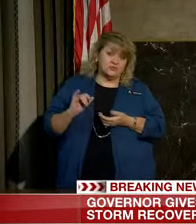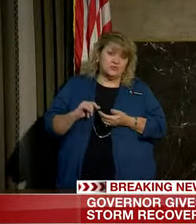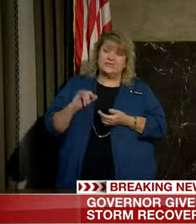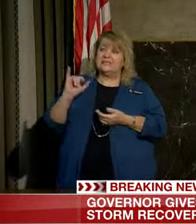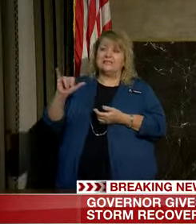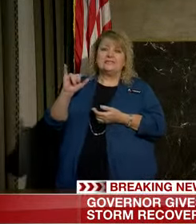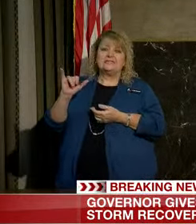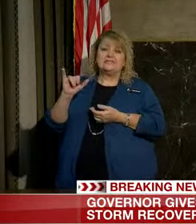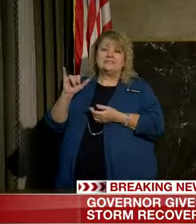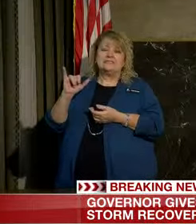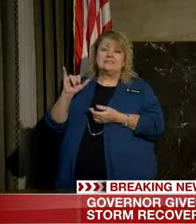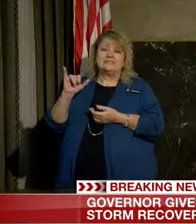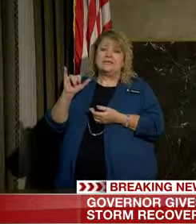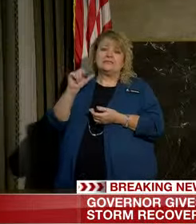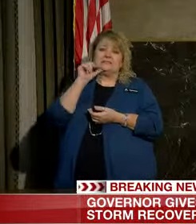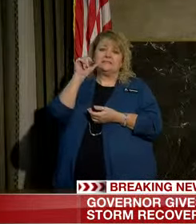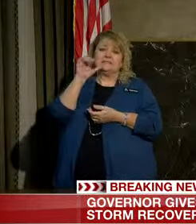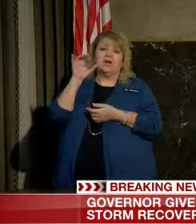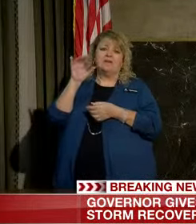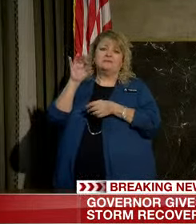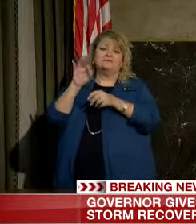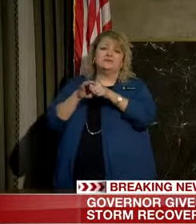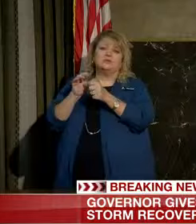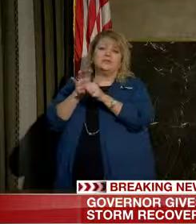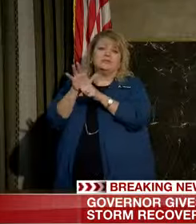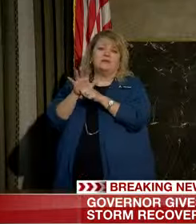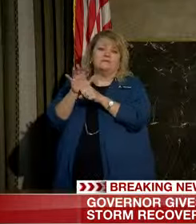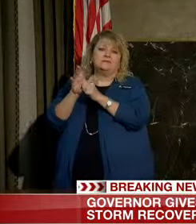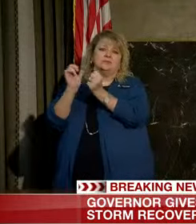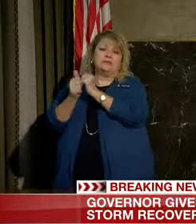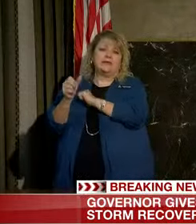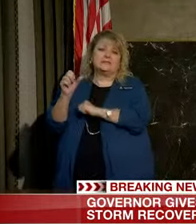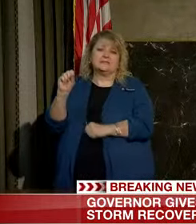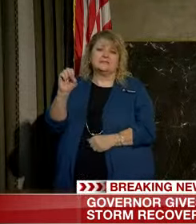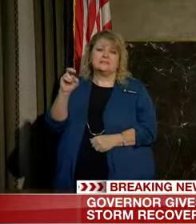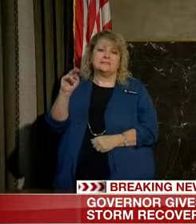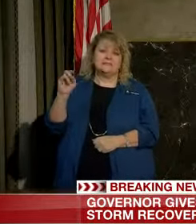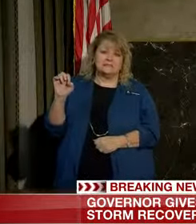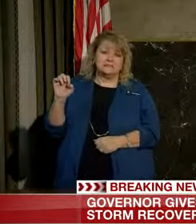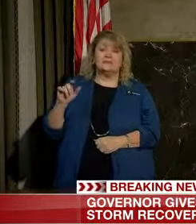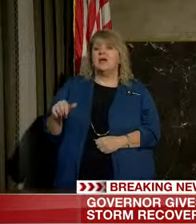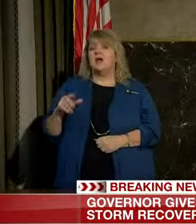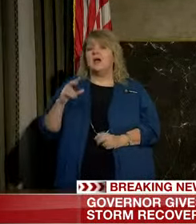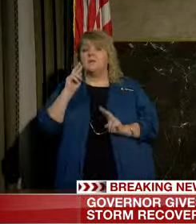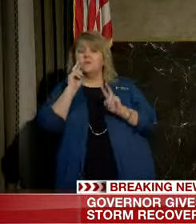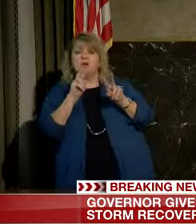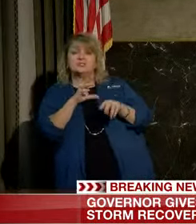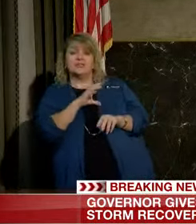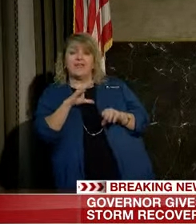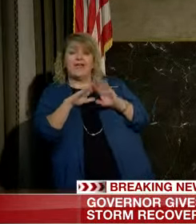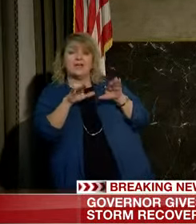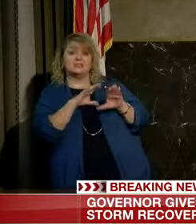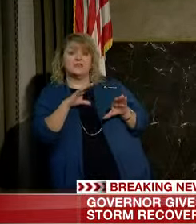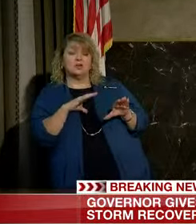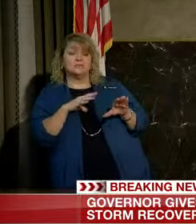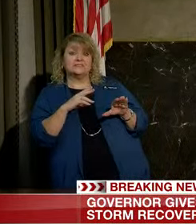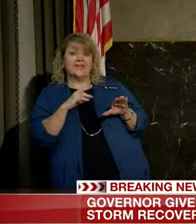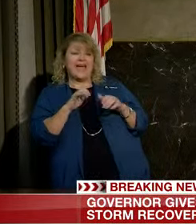failed to get the votes necessary in the Senate. I do look forward to Congress quickly figuring out how to keep the